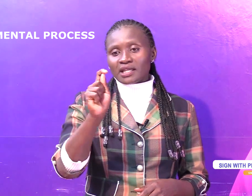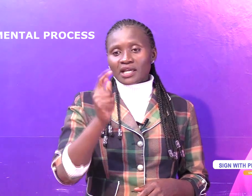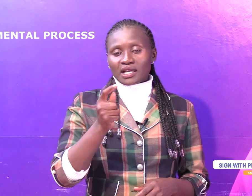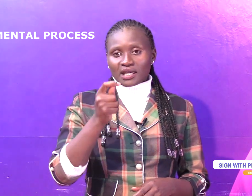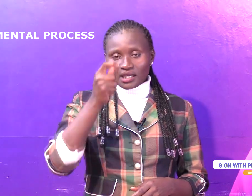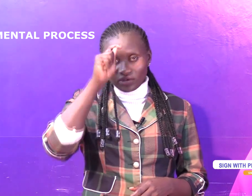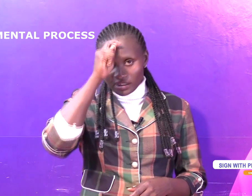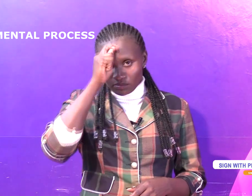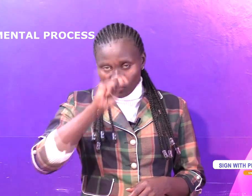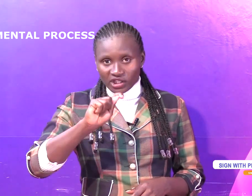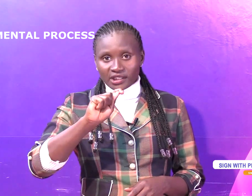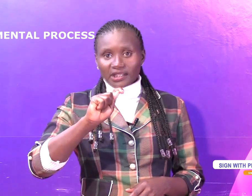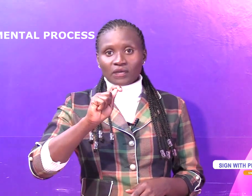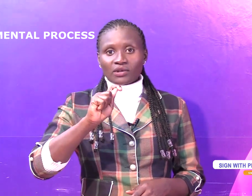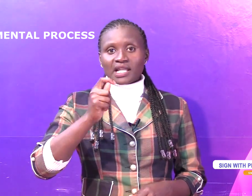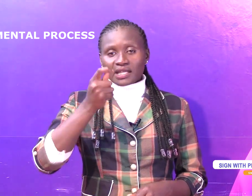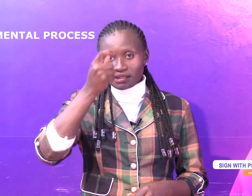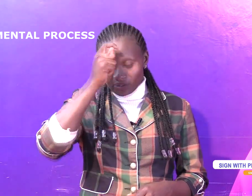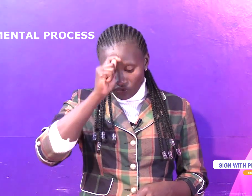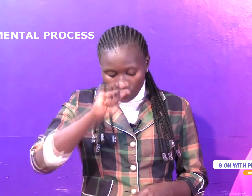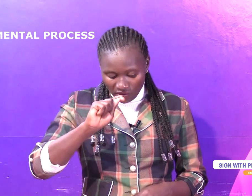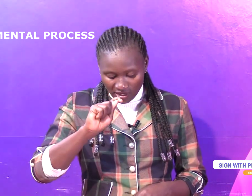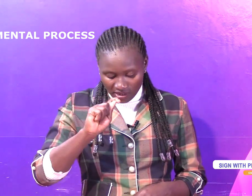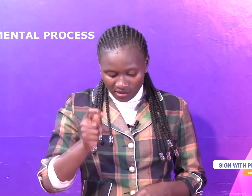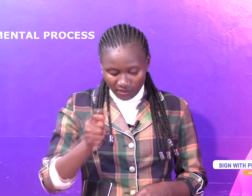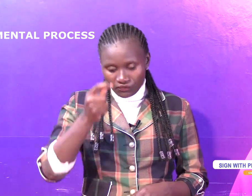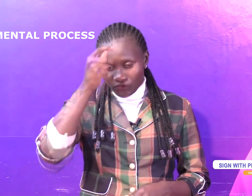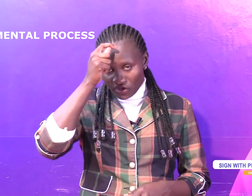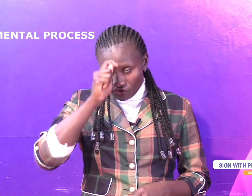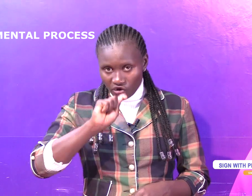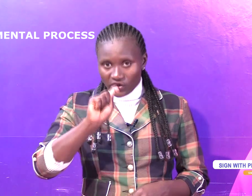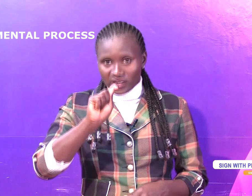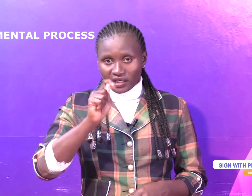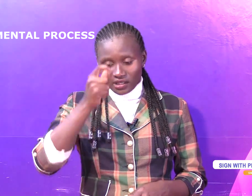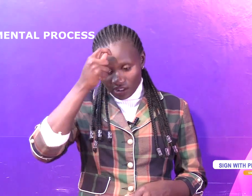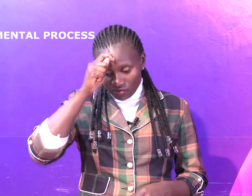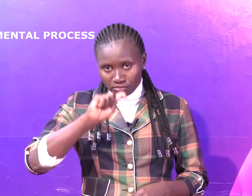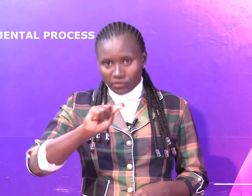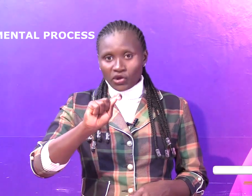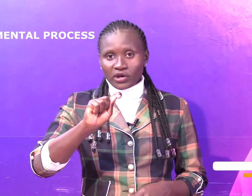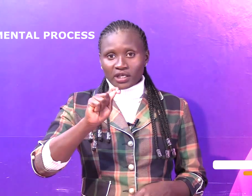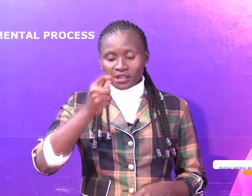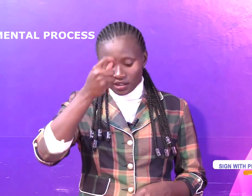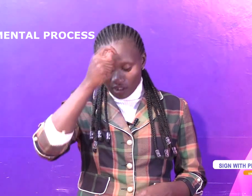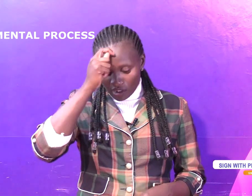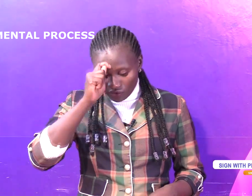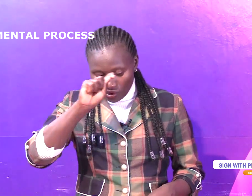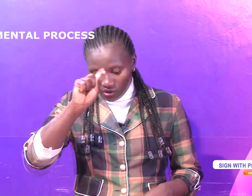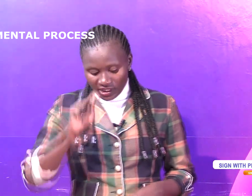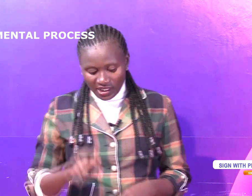then you just push it downwards like this. Theory, theory, theory, theory. And then